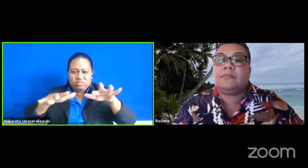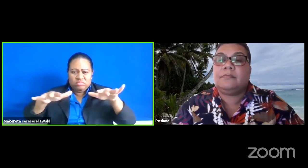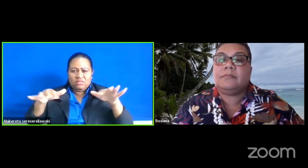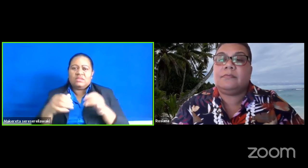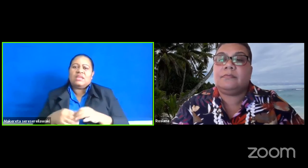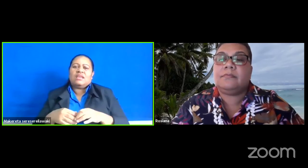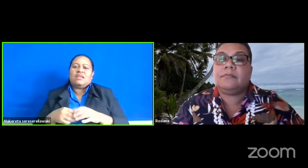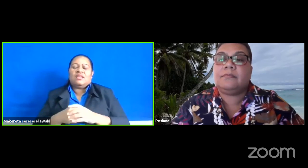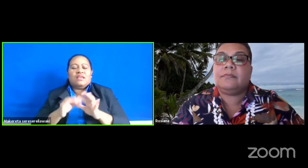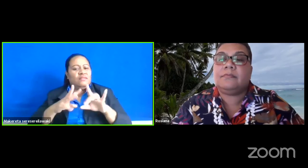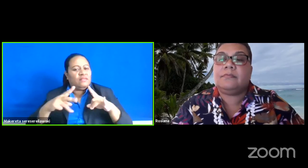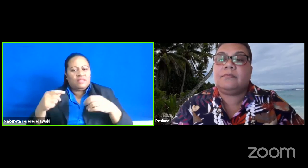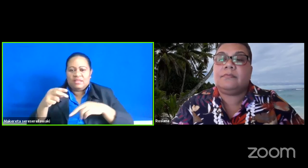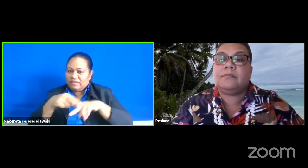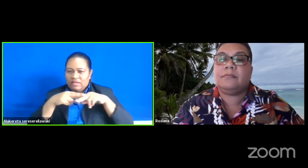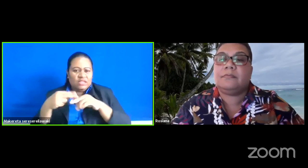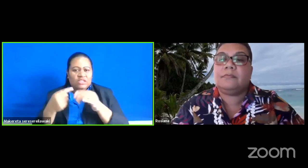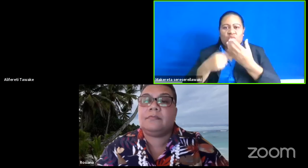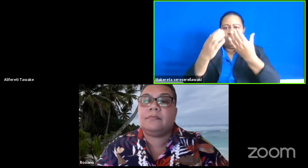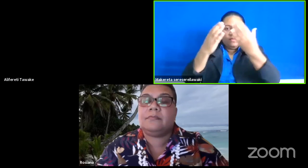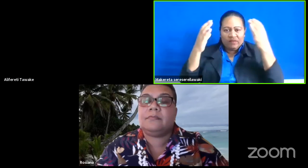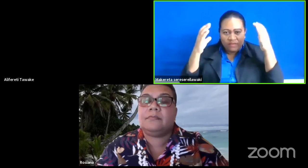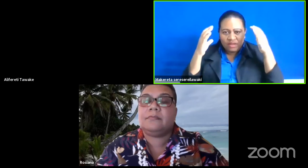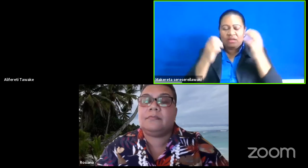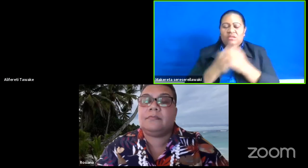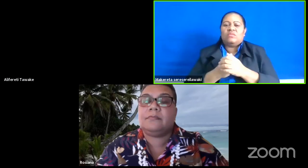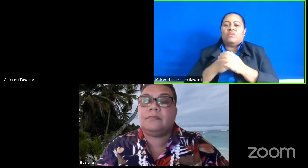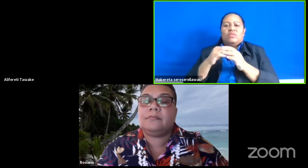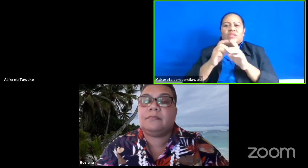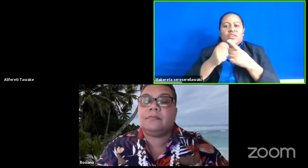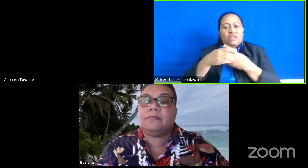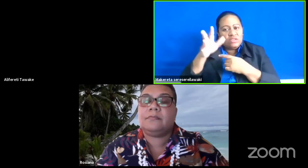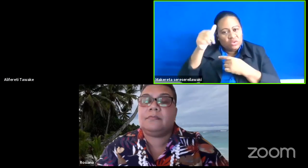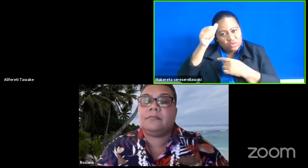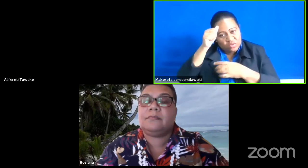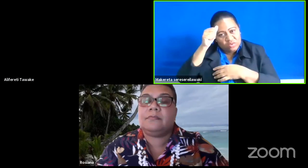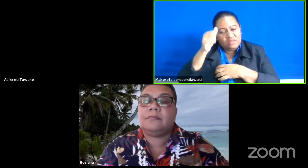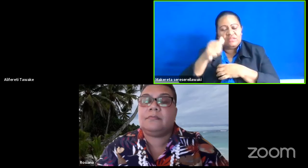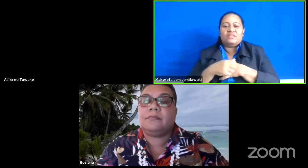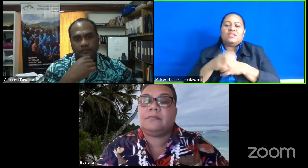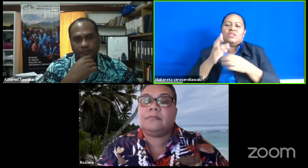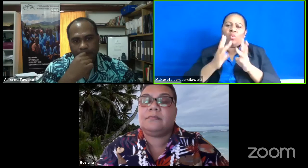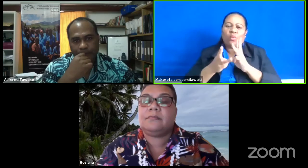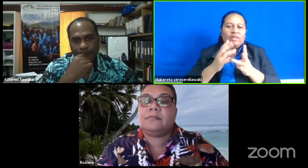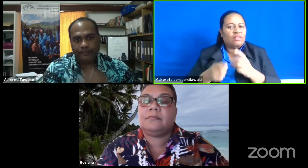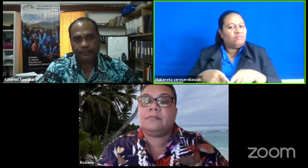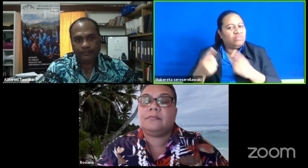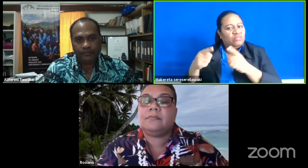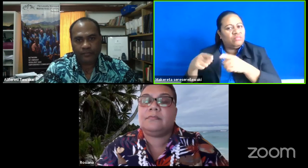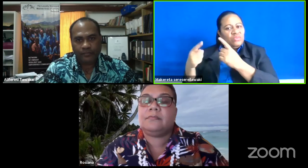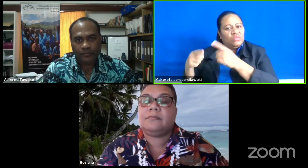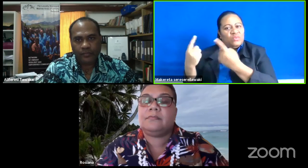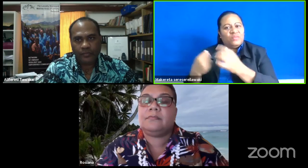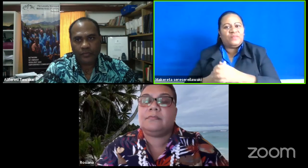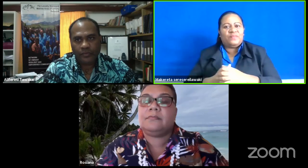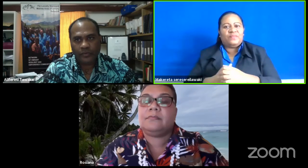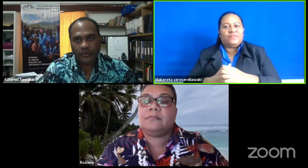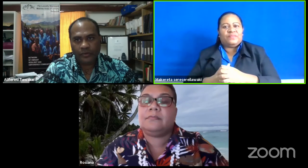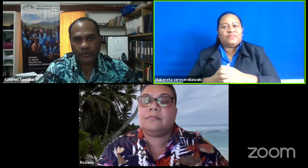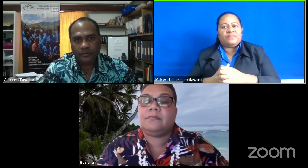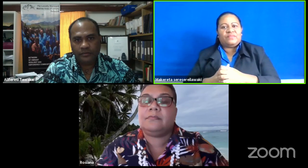to to value and traditional ecological knowledge on weather indicators in tuvalu and then we had covid